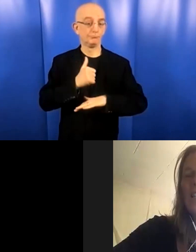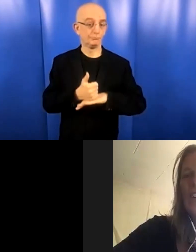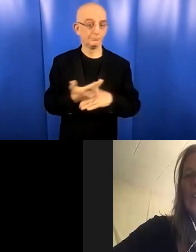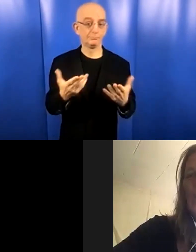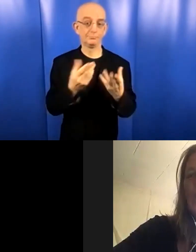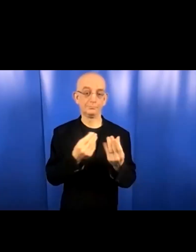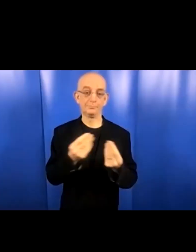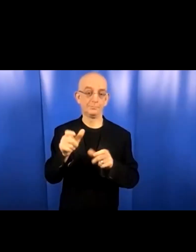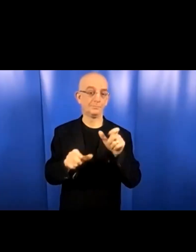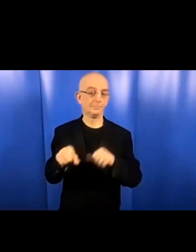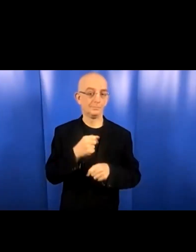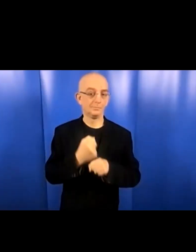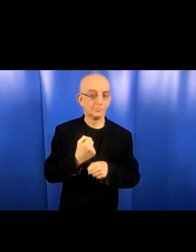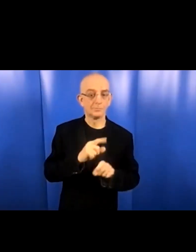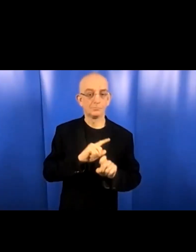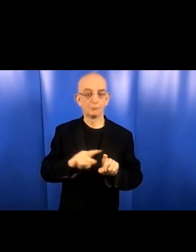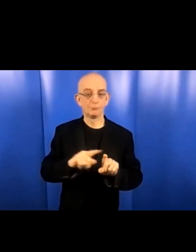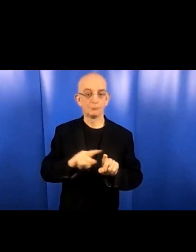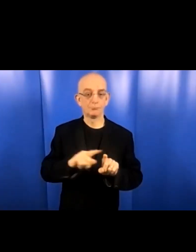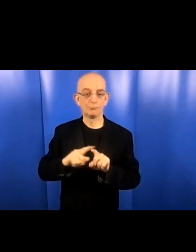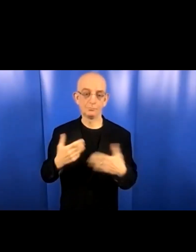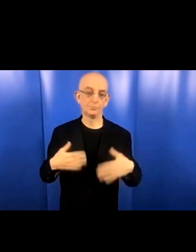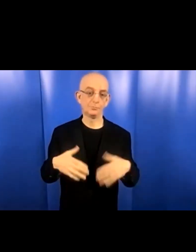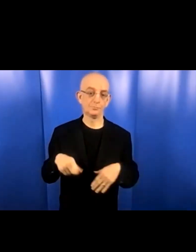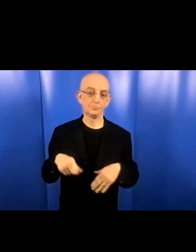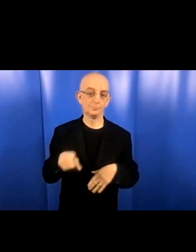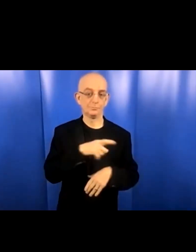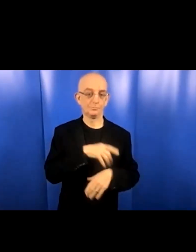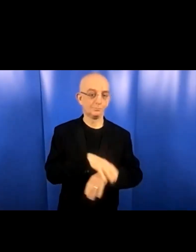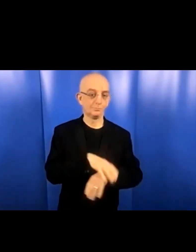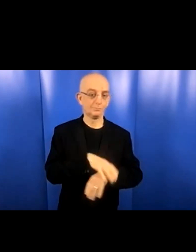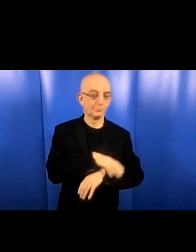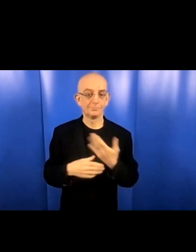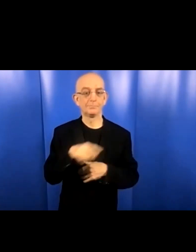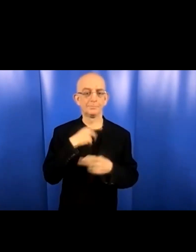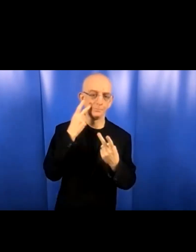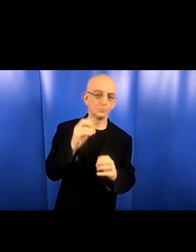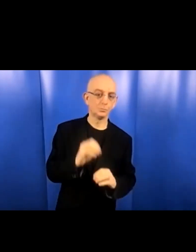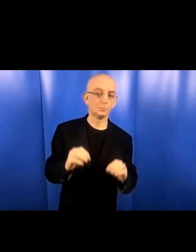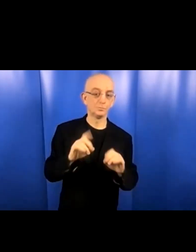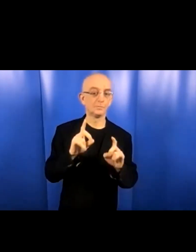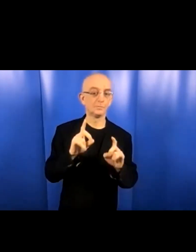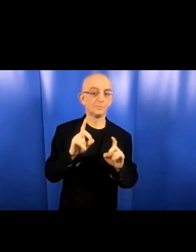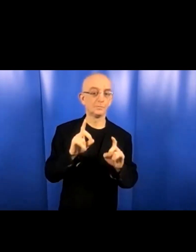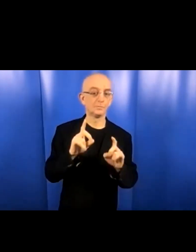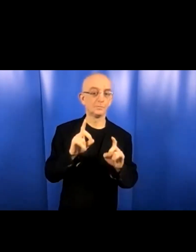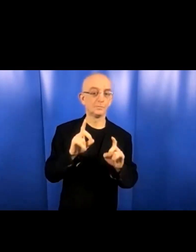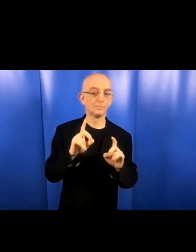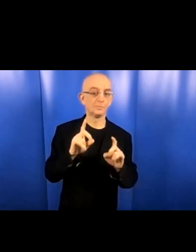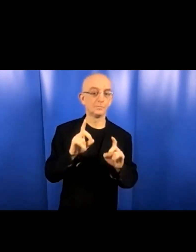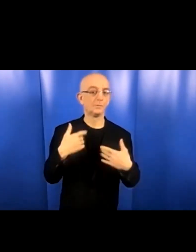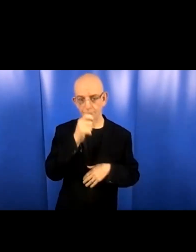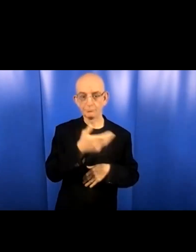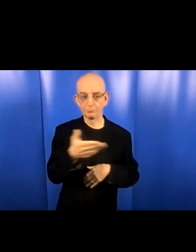don't necessarily notice. Also, thank you to Karen, Ruby, Jazz, and the task groups for